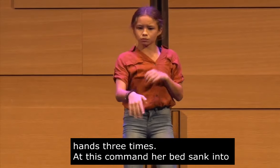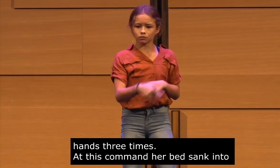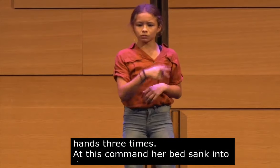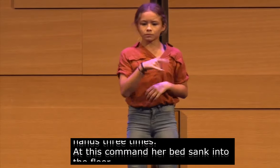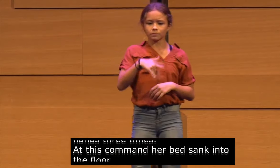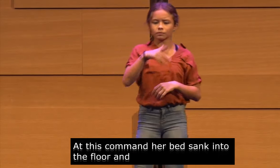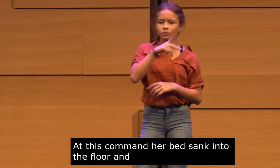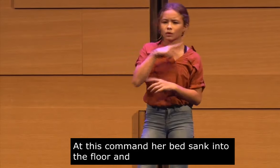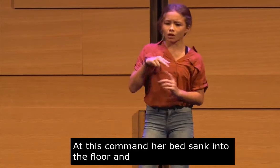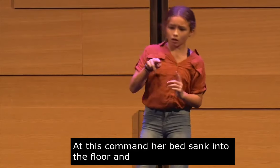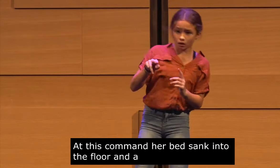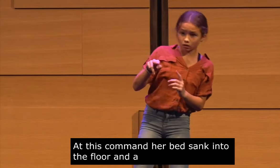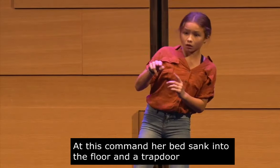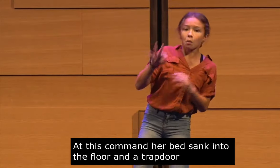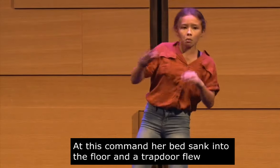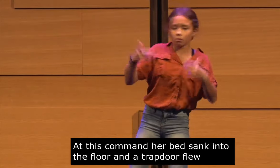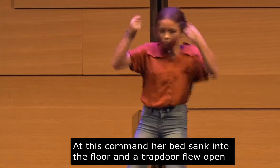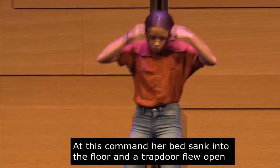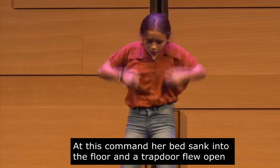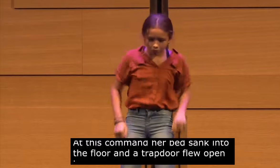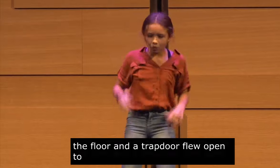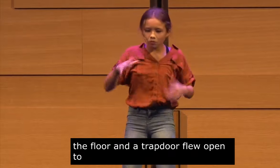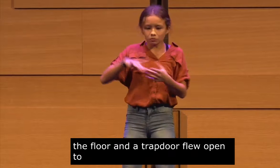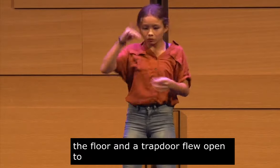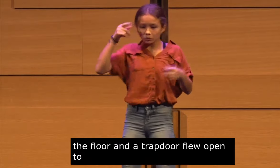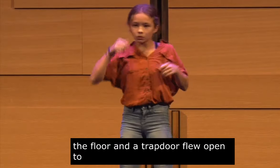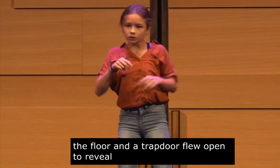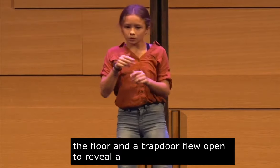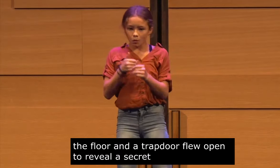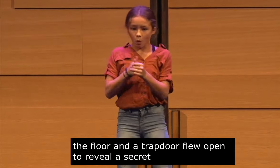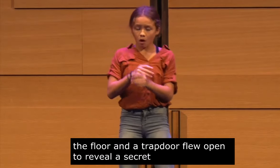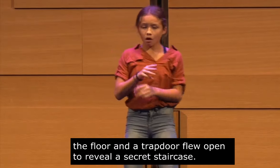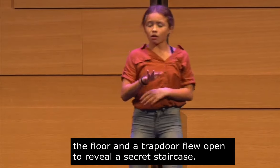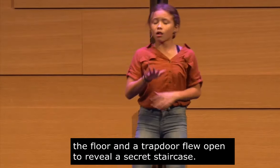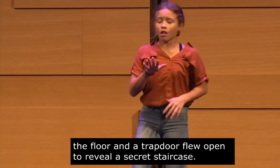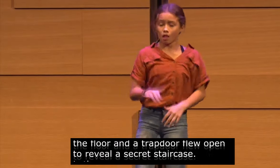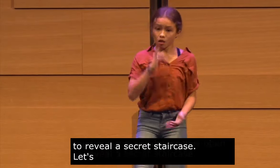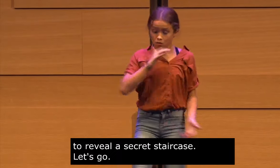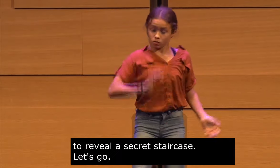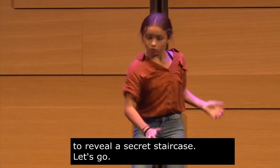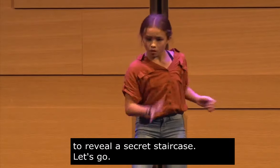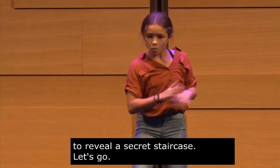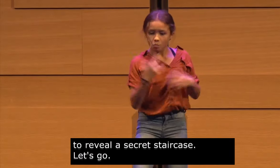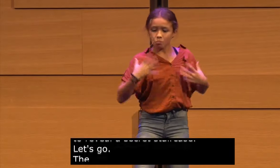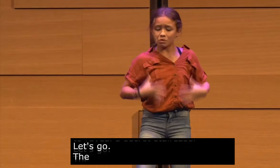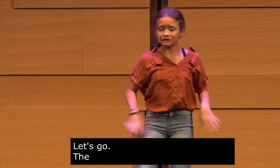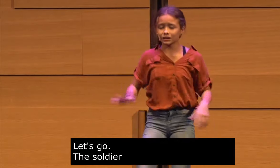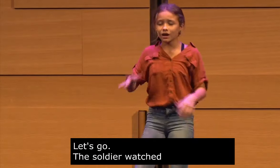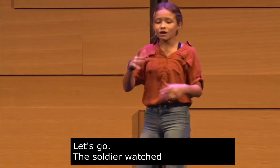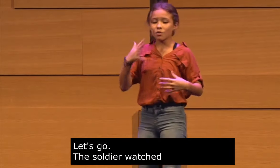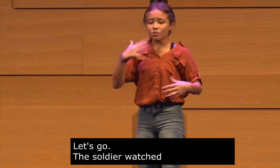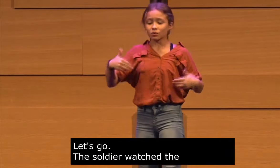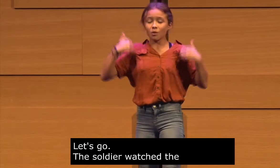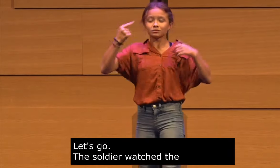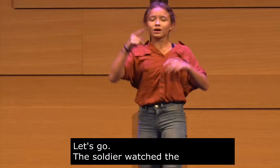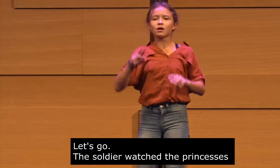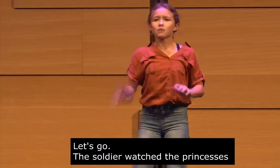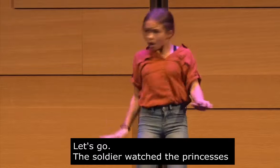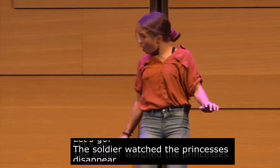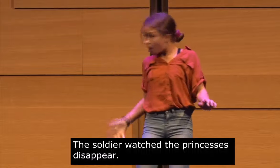the floor and a trap door flew open to reveal a secret staircase. Let's go. The soldier watched the princesses